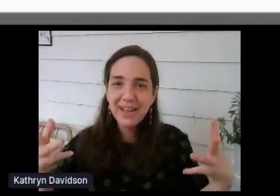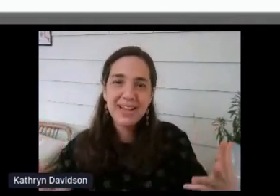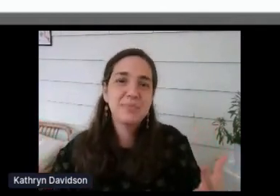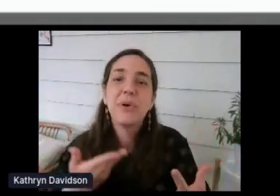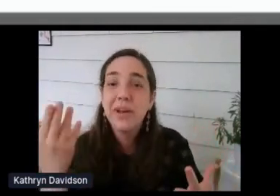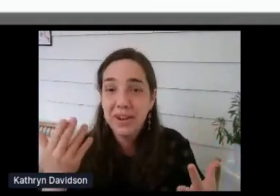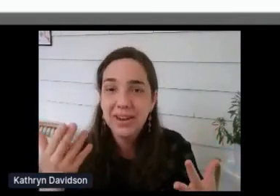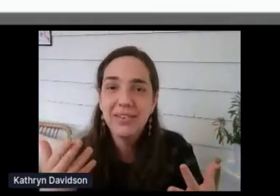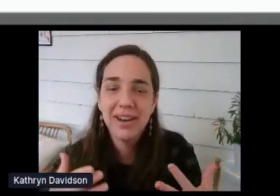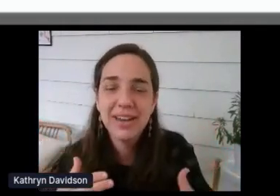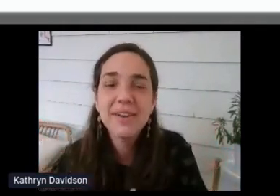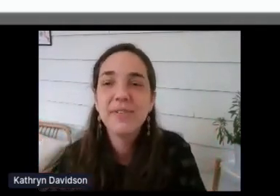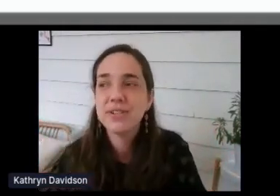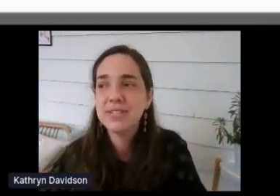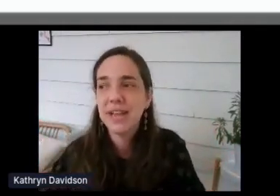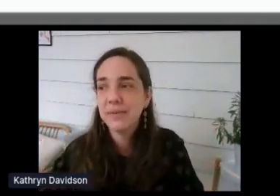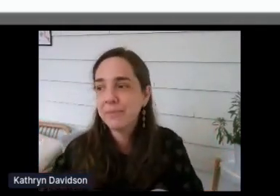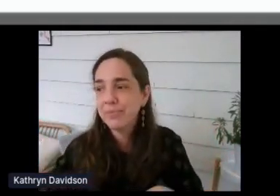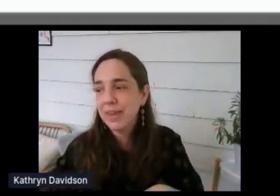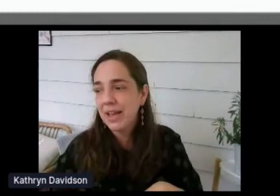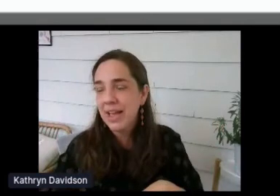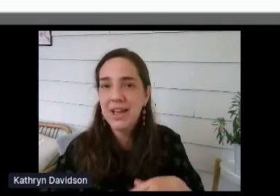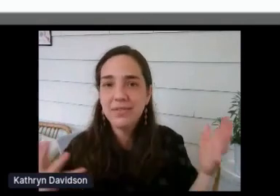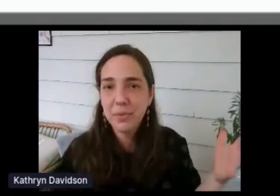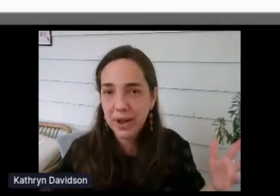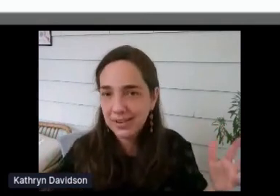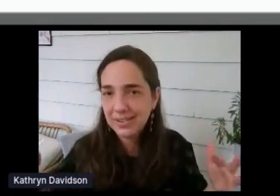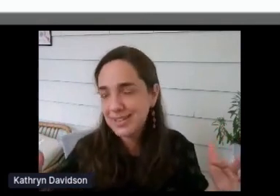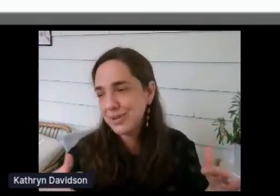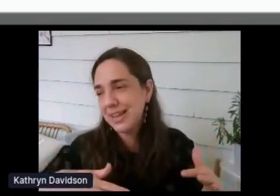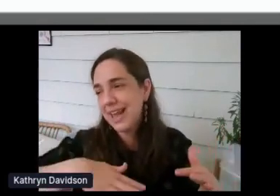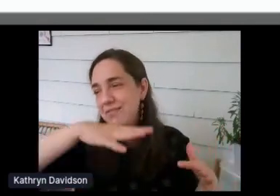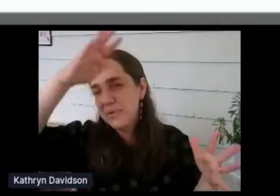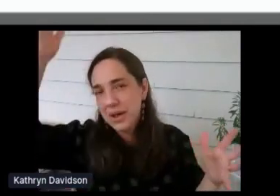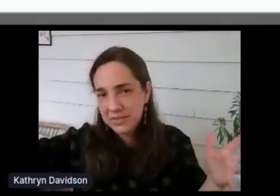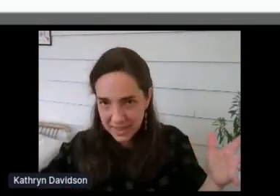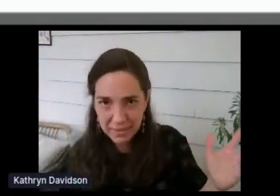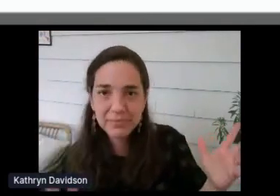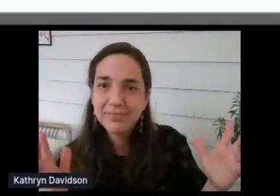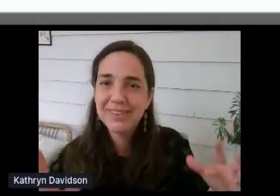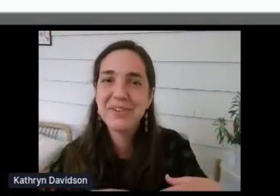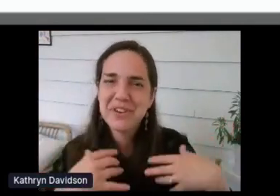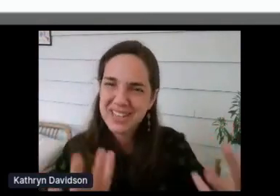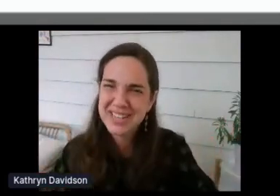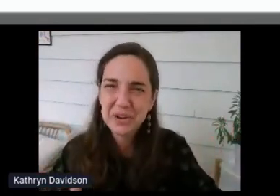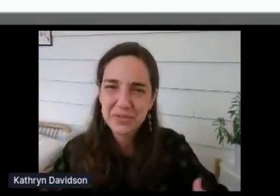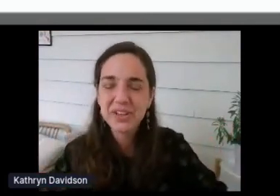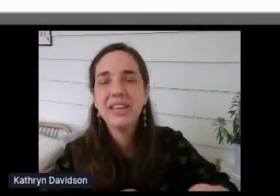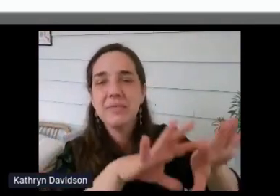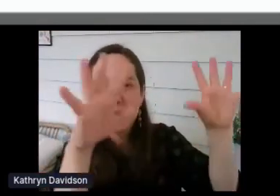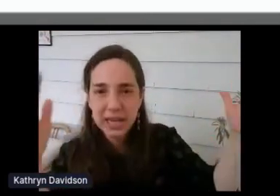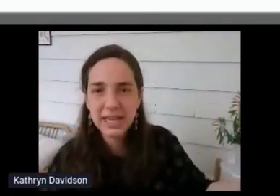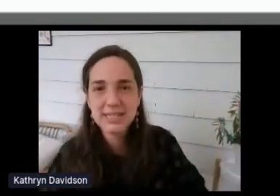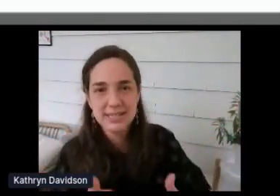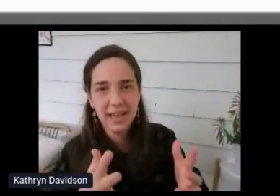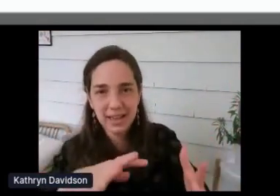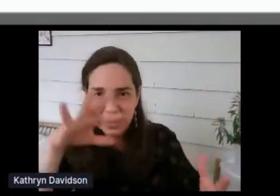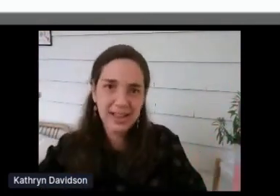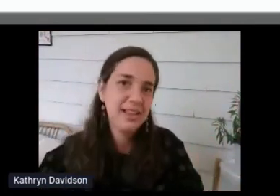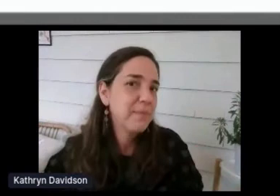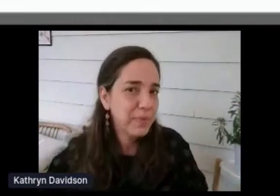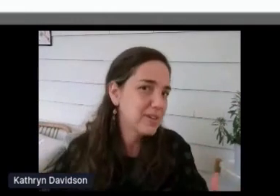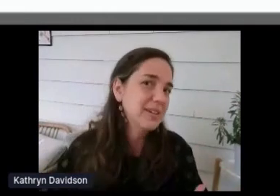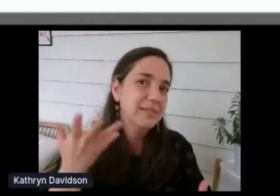them has a pronoun in it, right? Even if you just say everyone, it's really like every one of them. Even if you're not saying it overtly, the meaning is